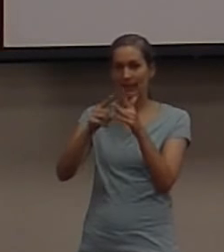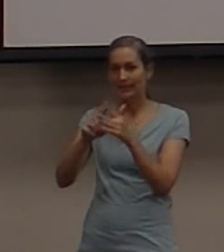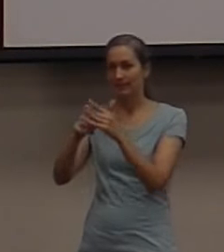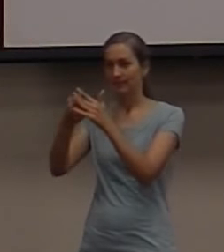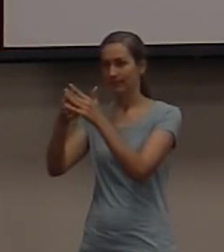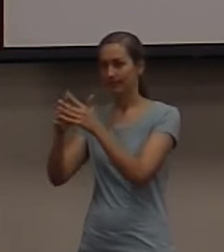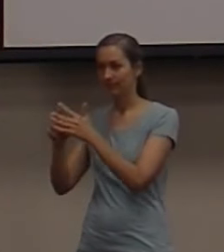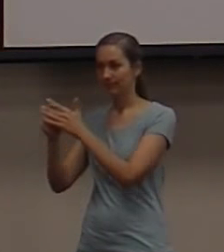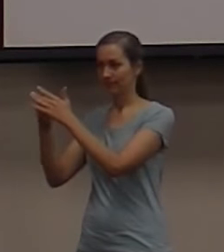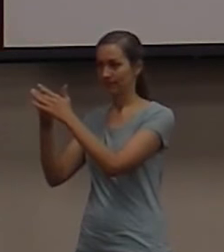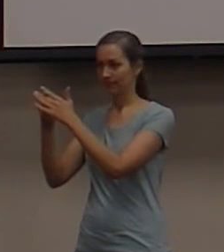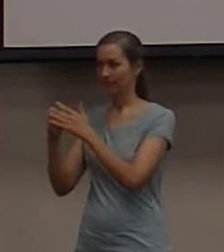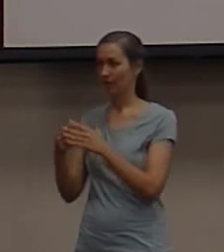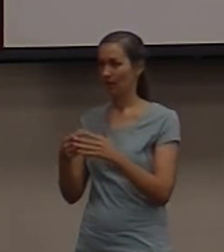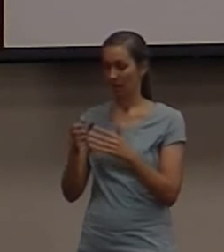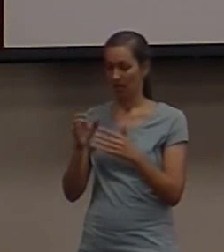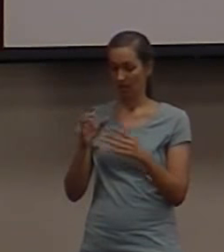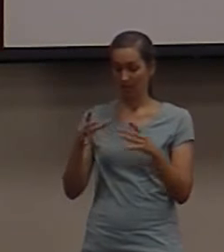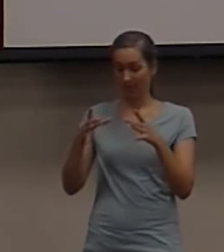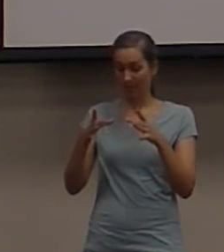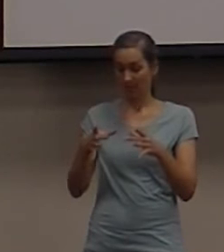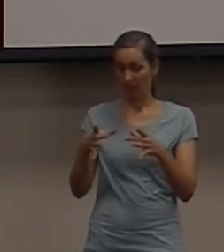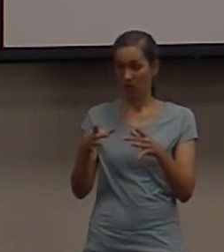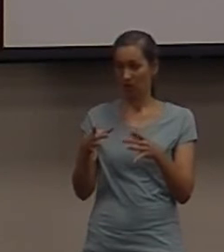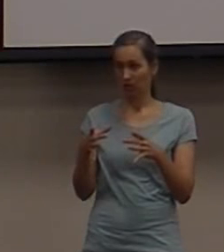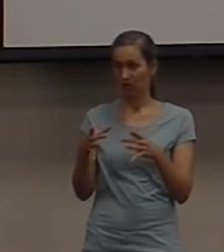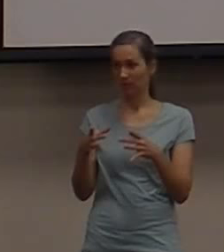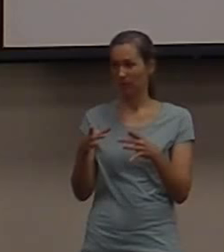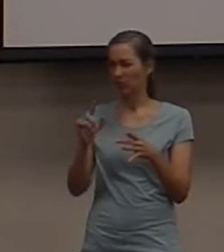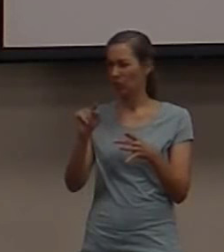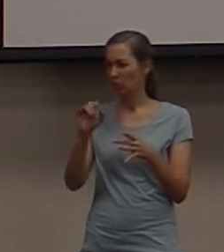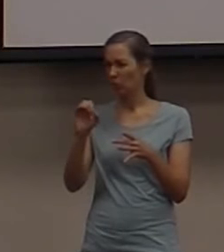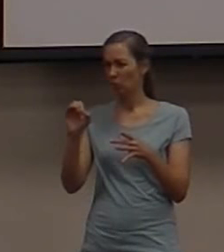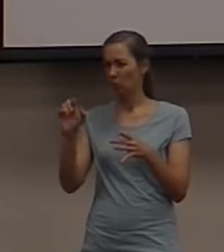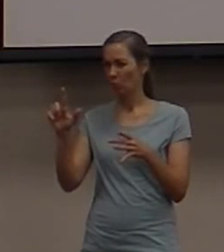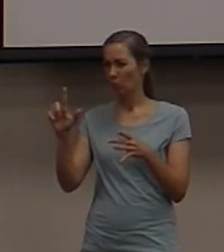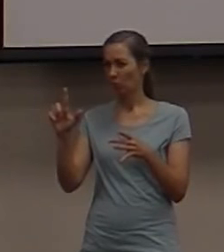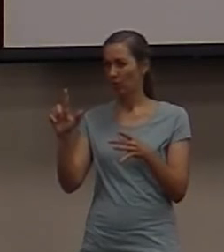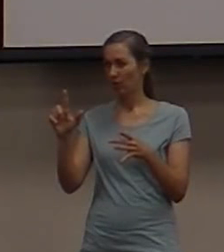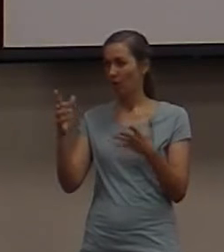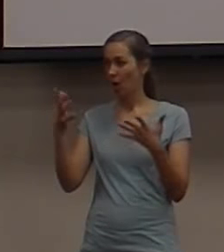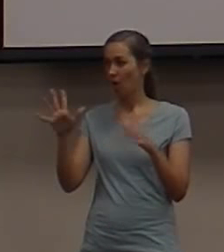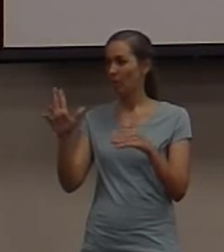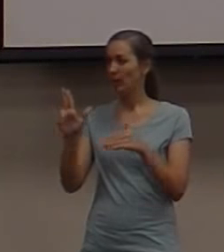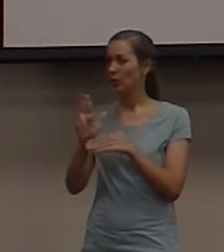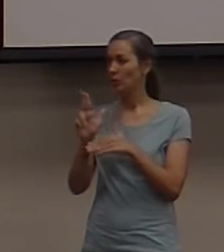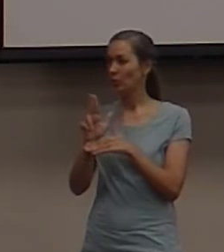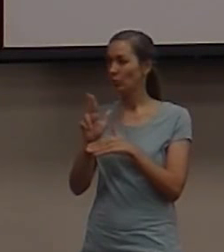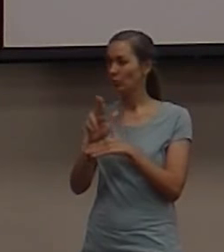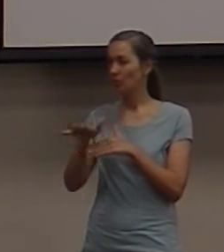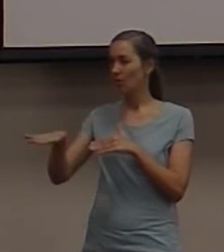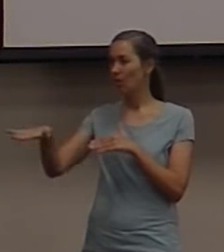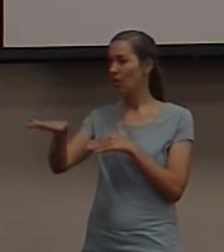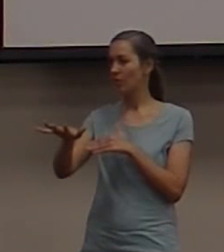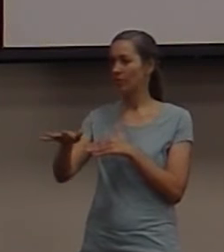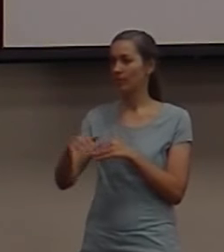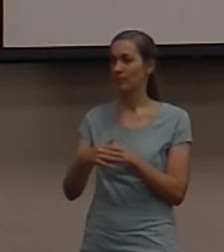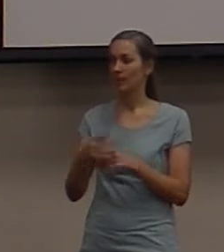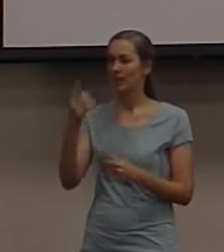preparation. And that device is, as Chris said, it's a tool that is already being used. But think of the soil that's being